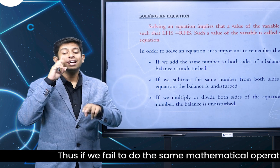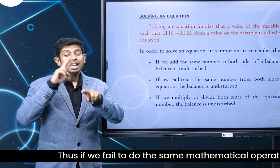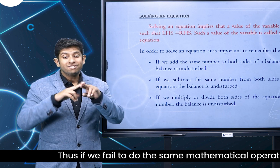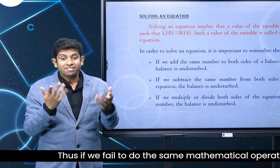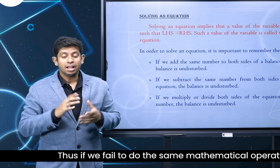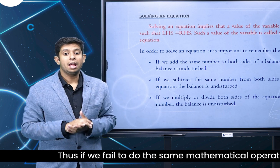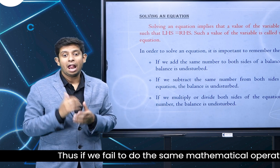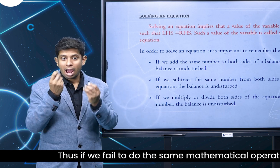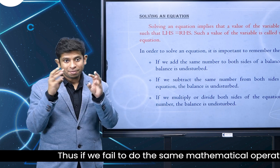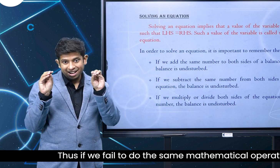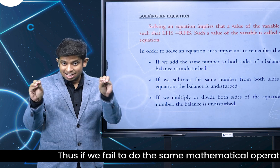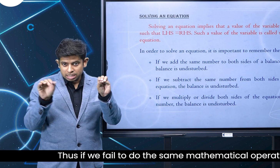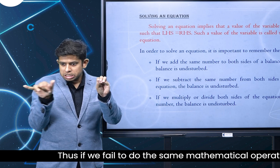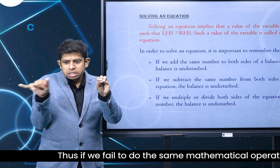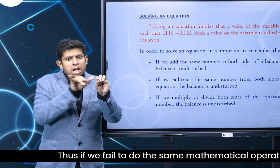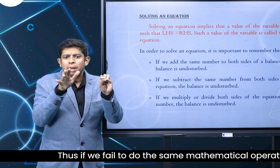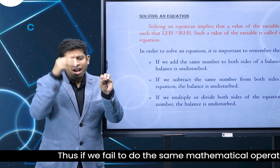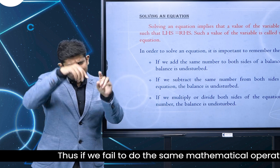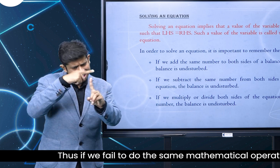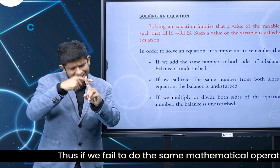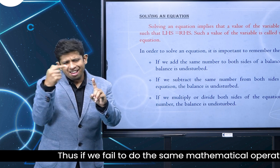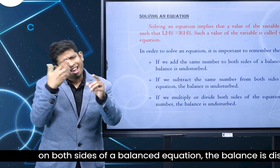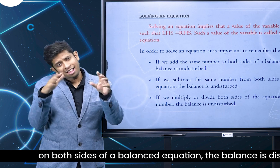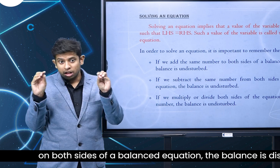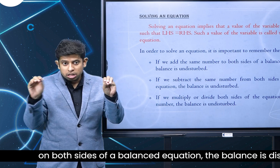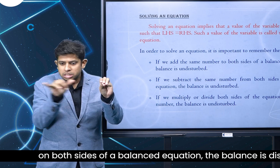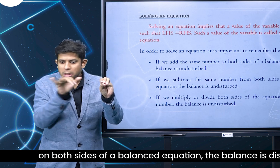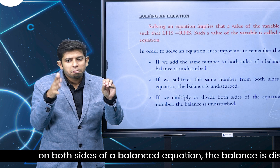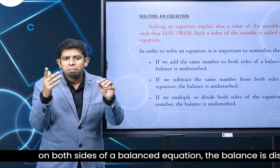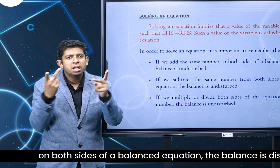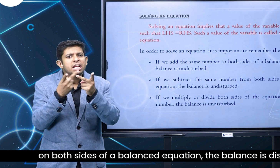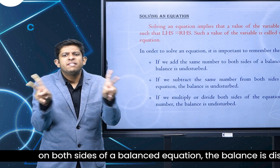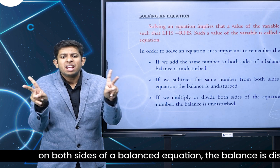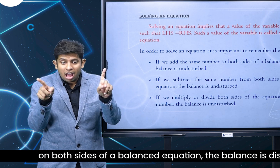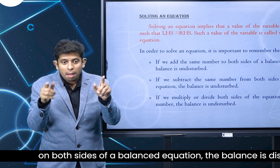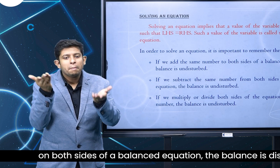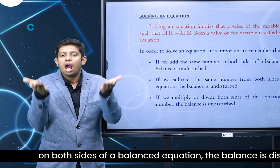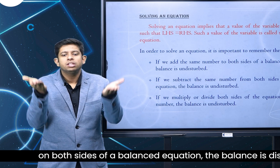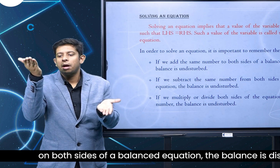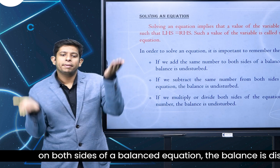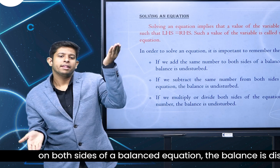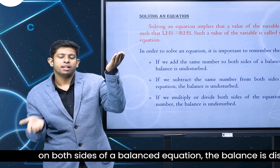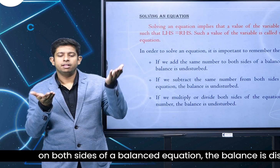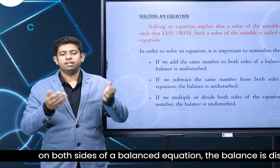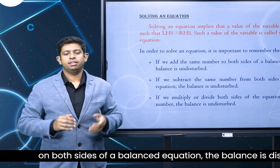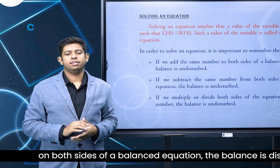Thus, if we fail to do the same mathematical operation on both sides of a balanced equation, the balance is